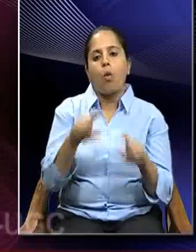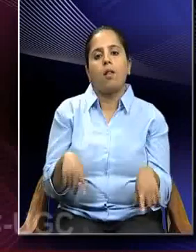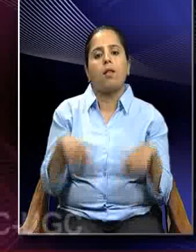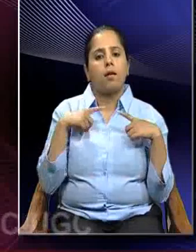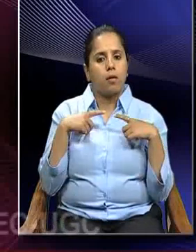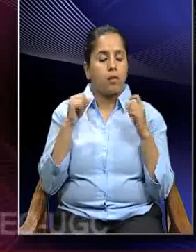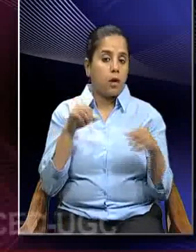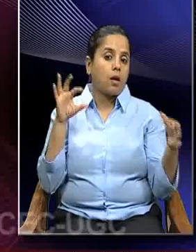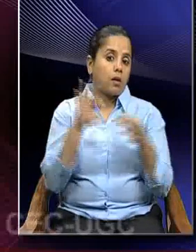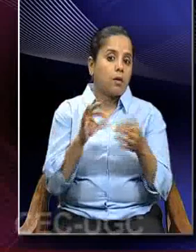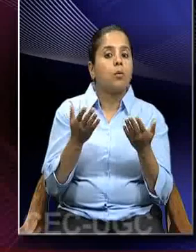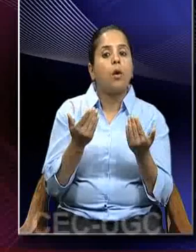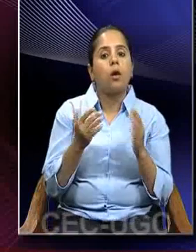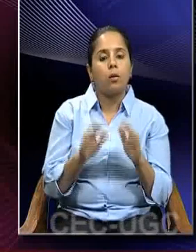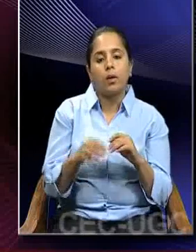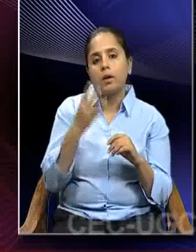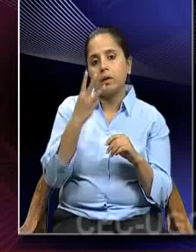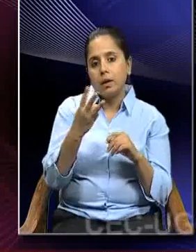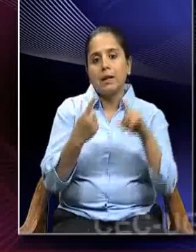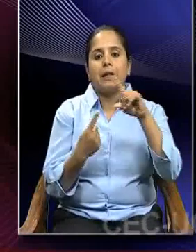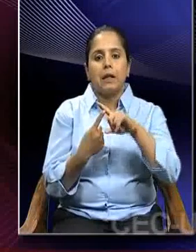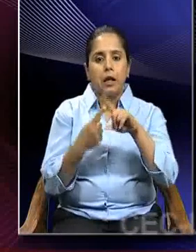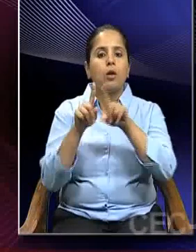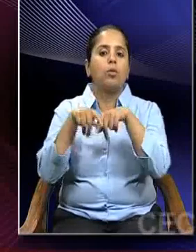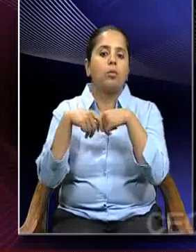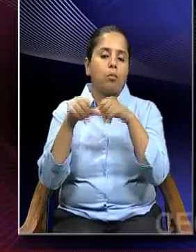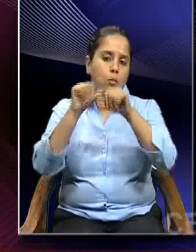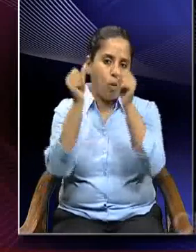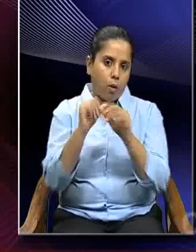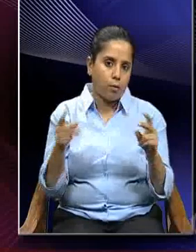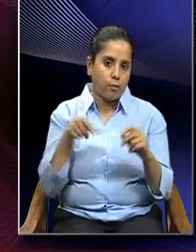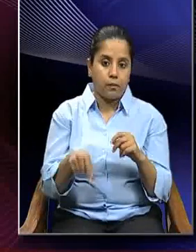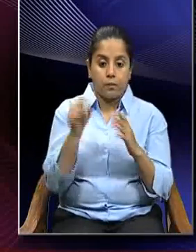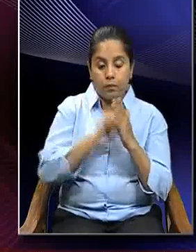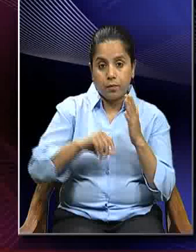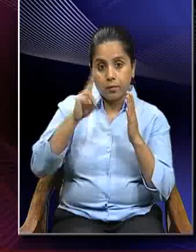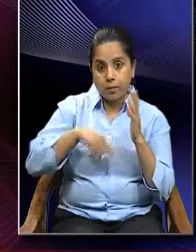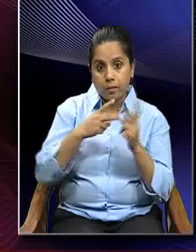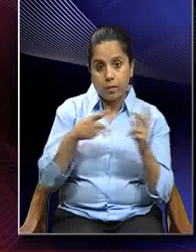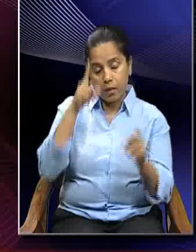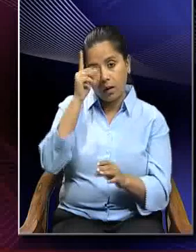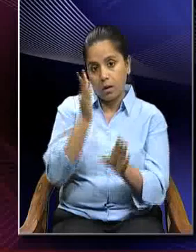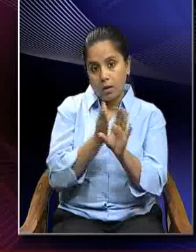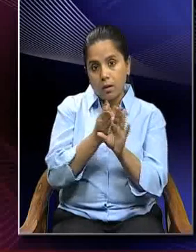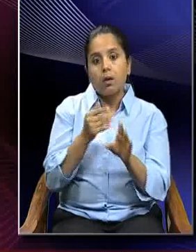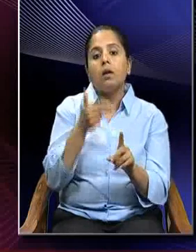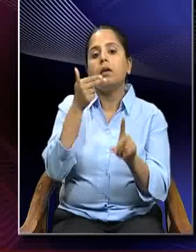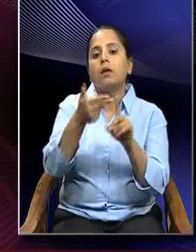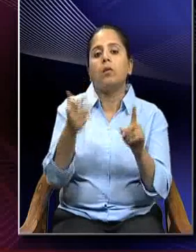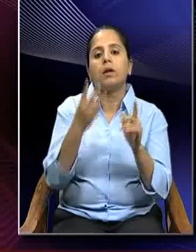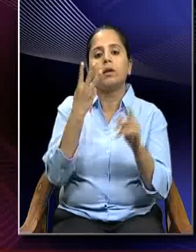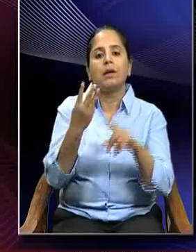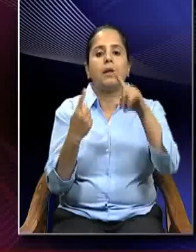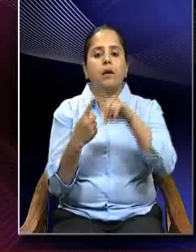could be referred to as 3T model. In the literature of psychology, we call as